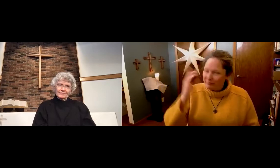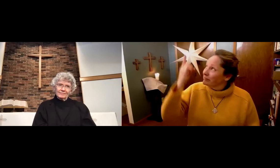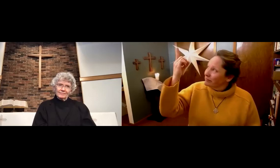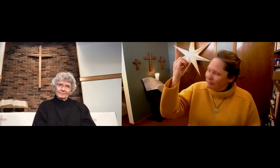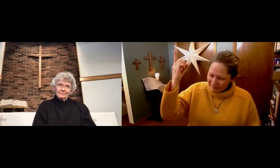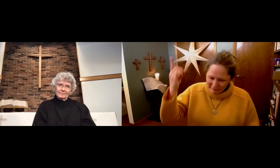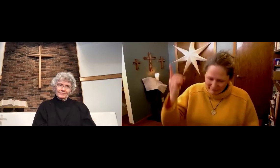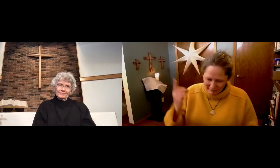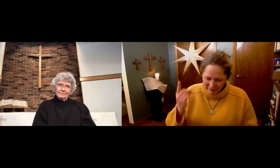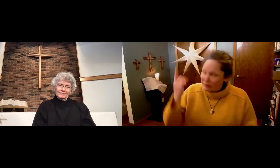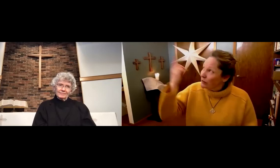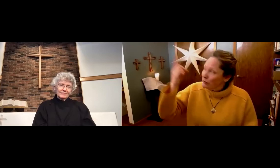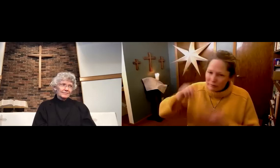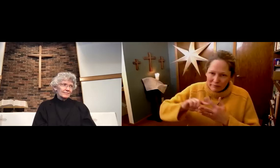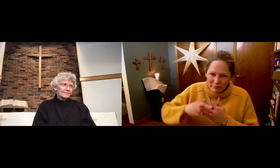one God,